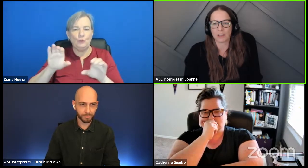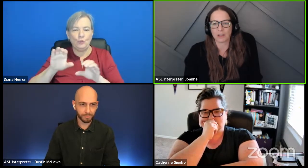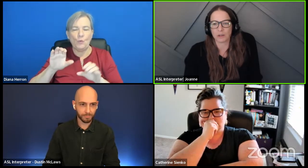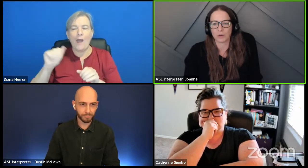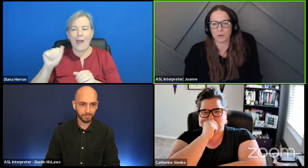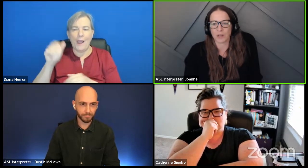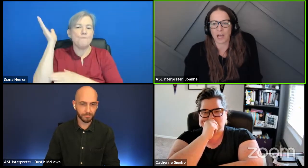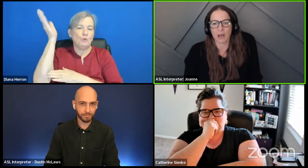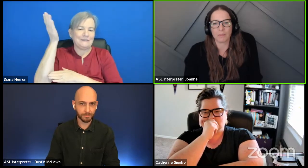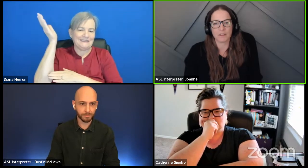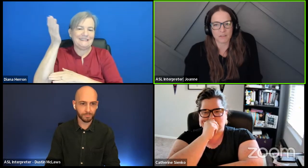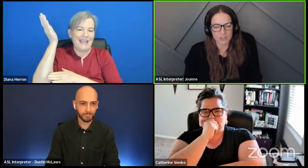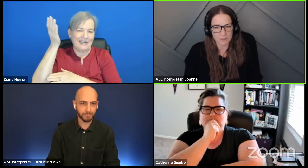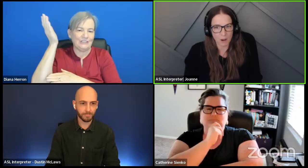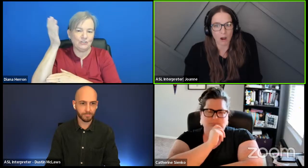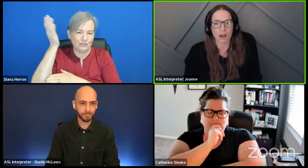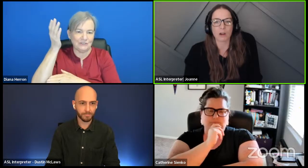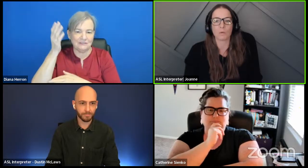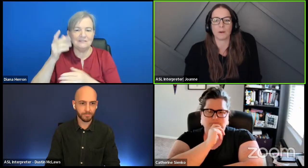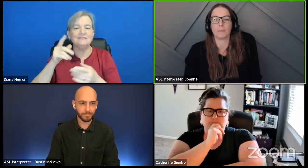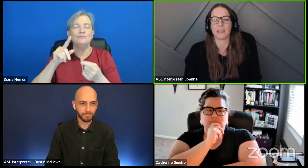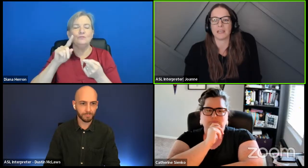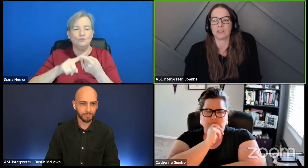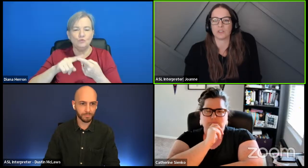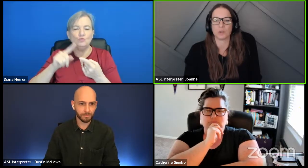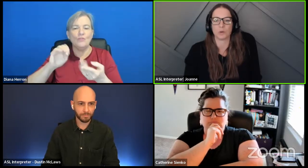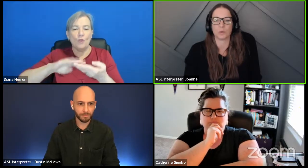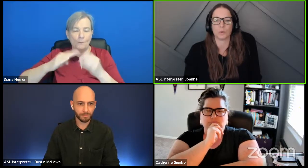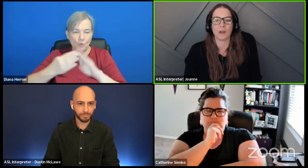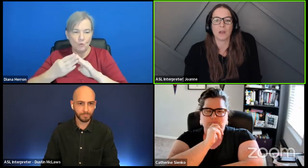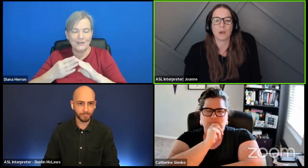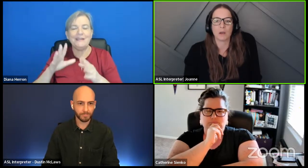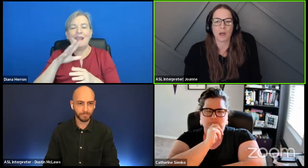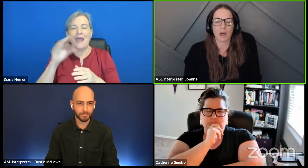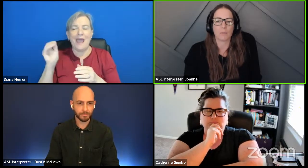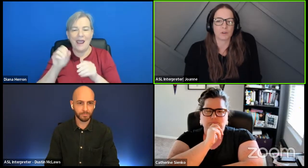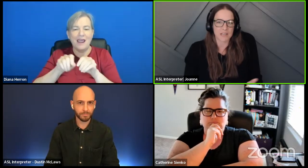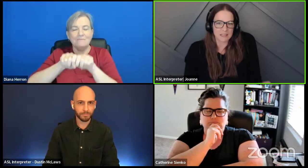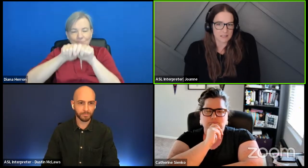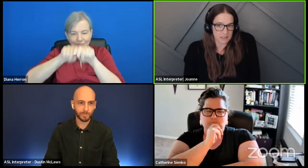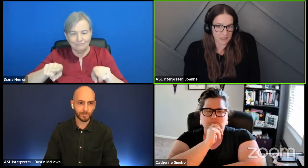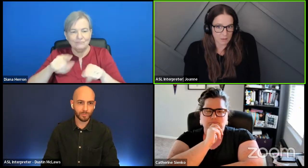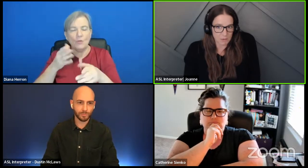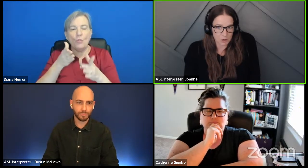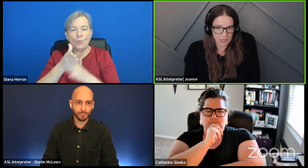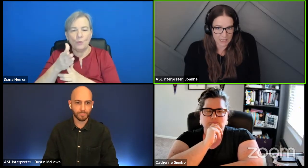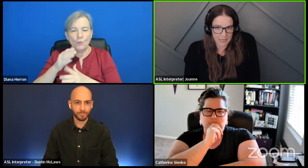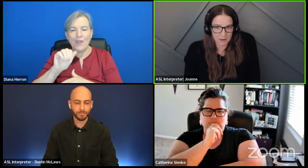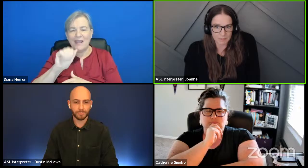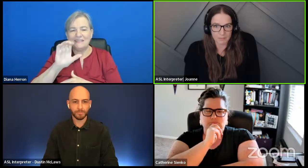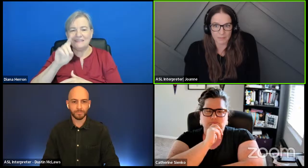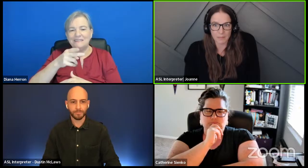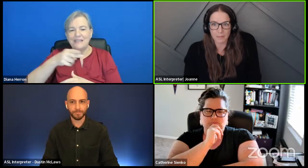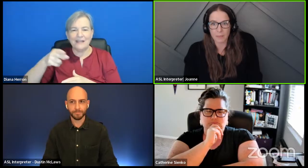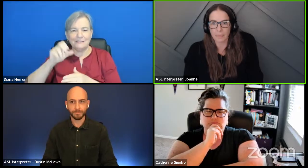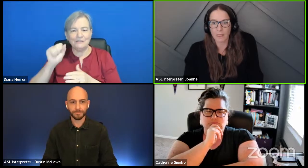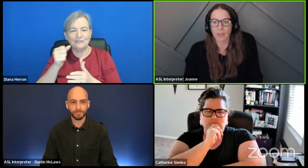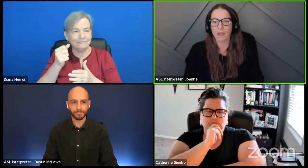which would include the first part would be to present to the community,